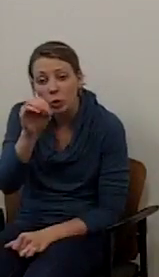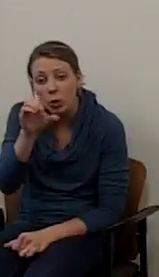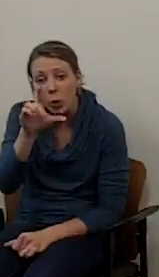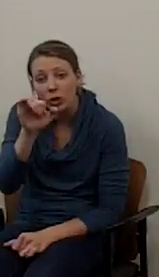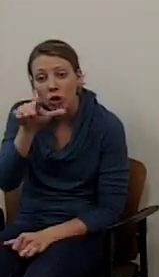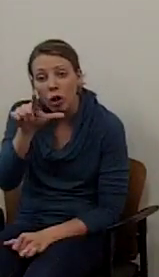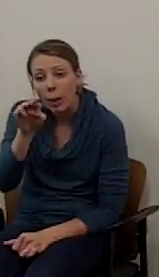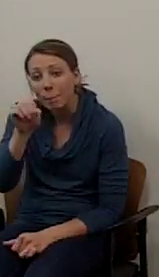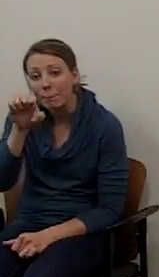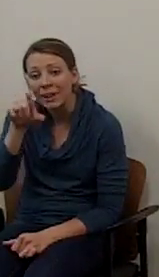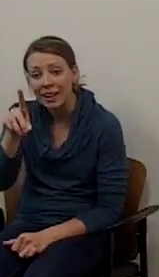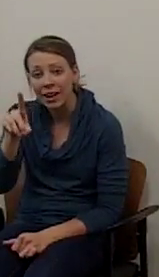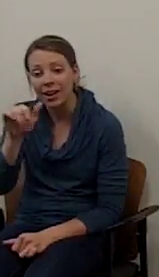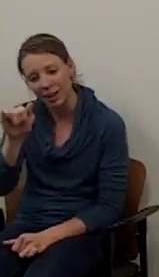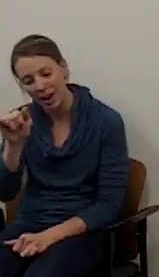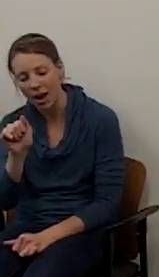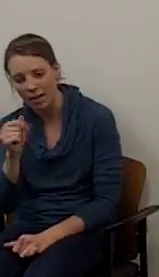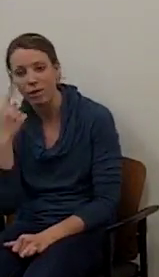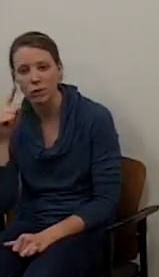there.